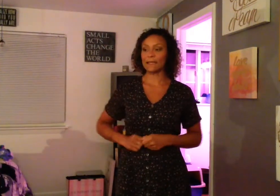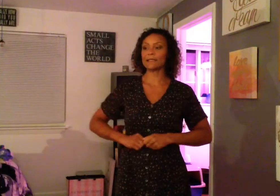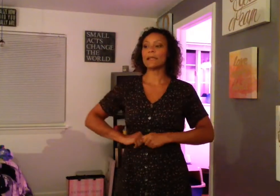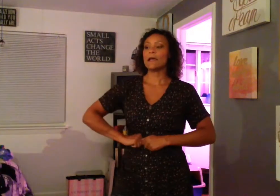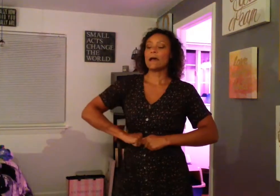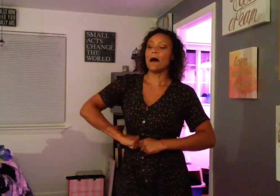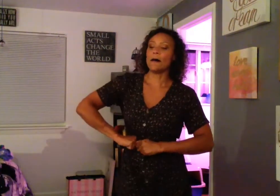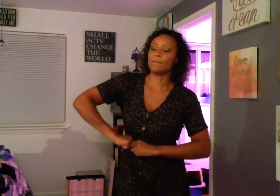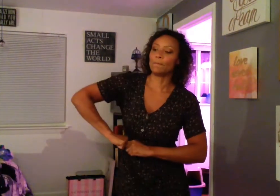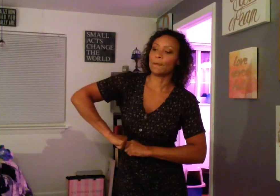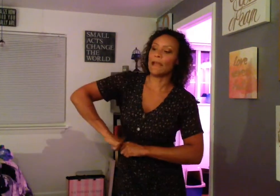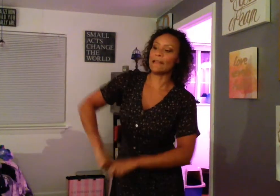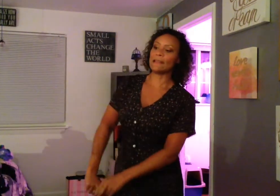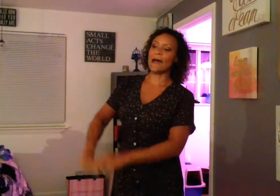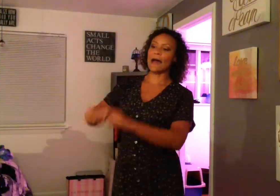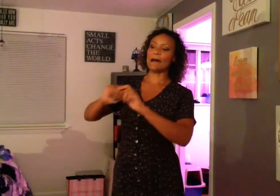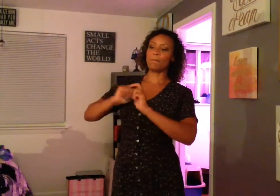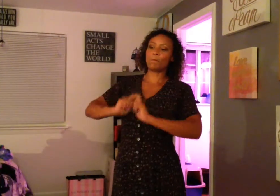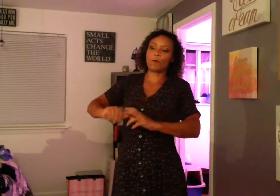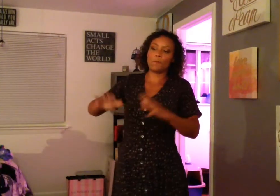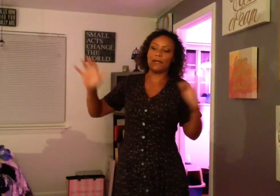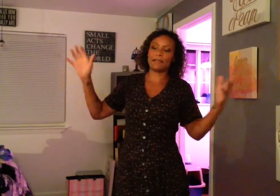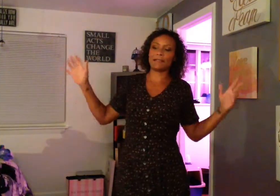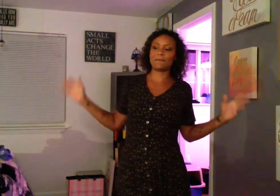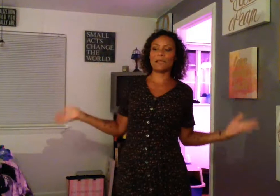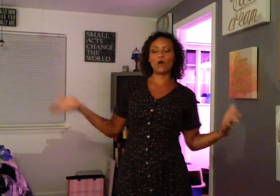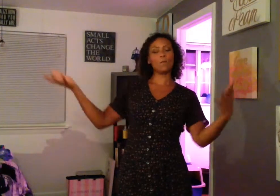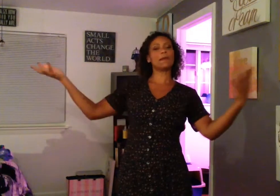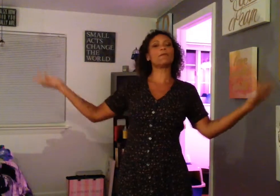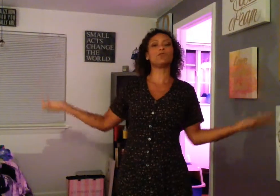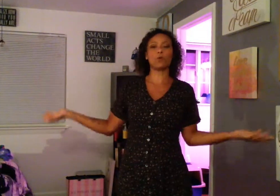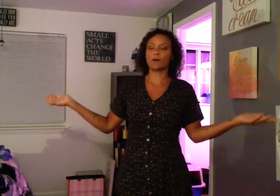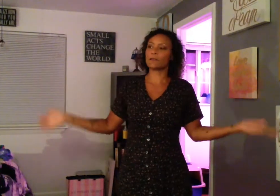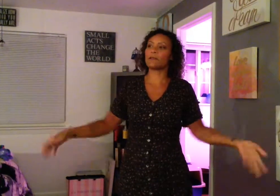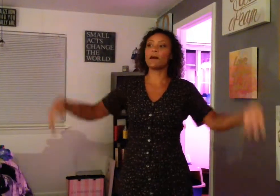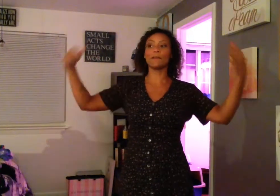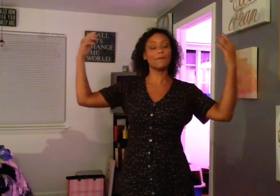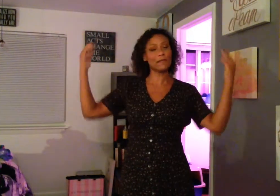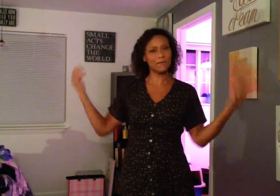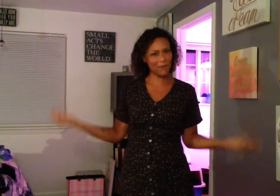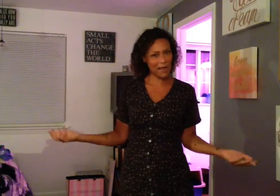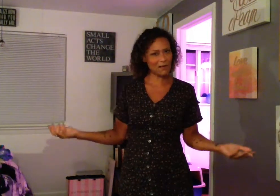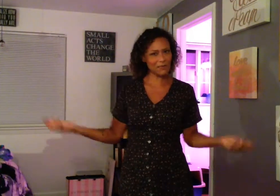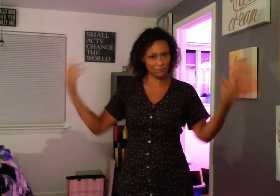is. And that permits an opening of doors, a lifting of veils